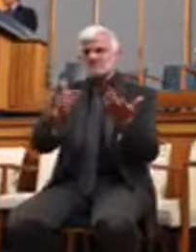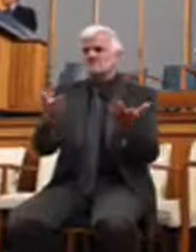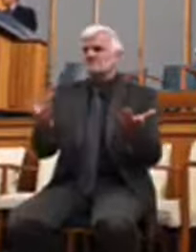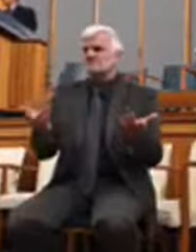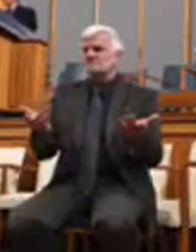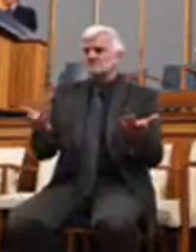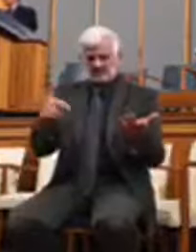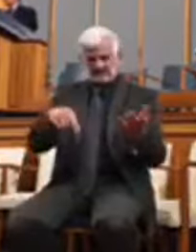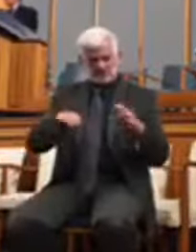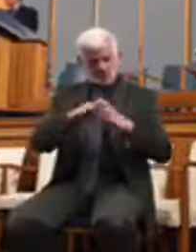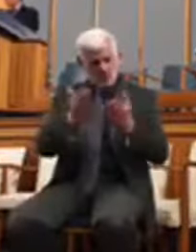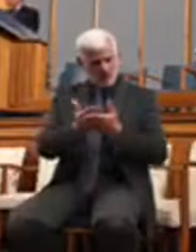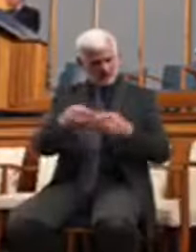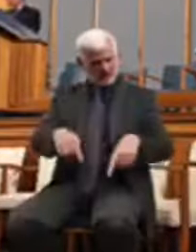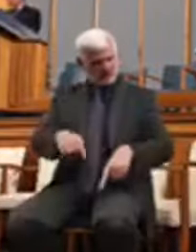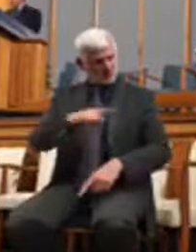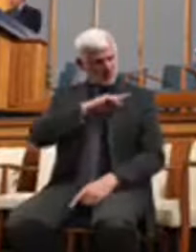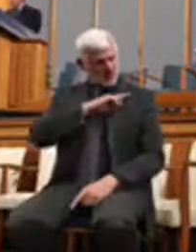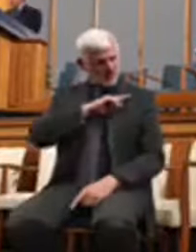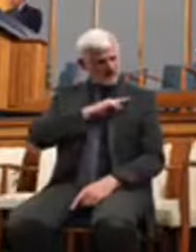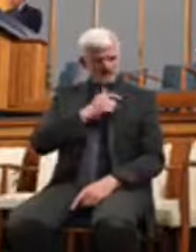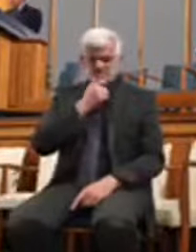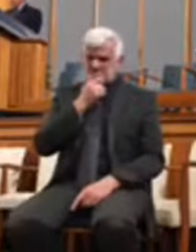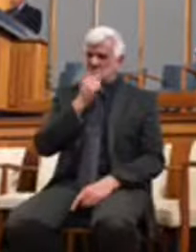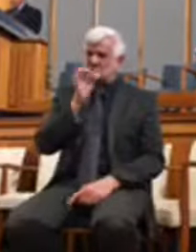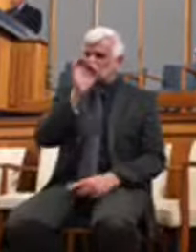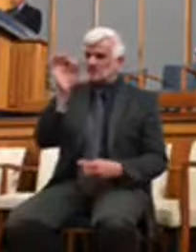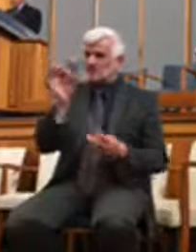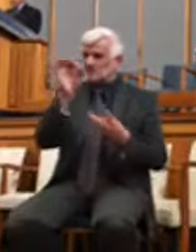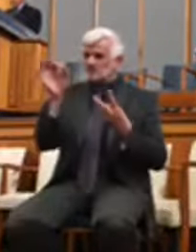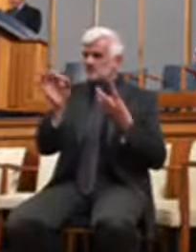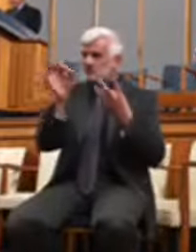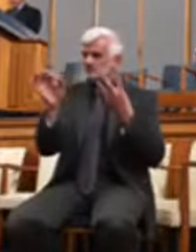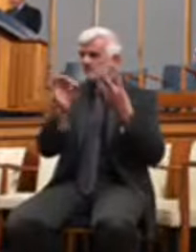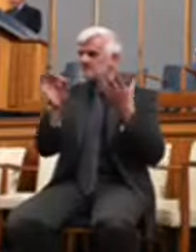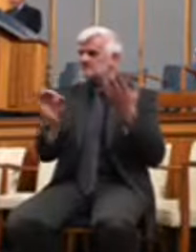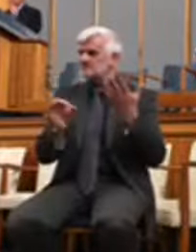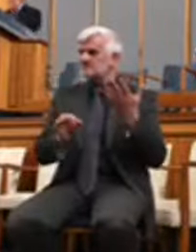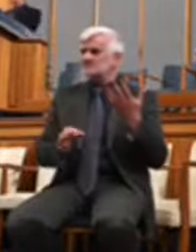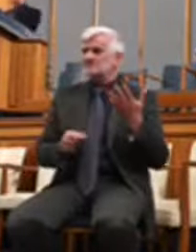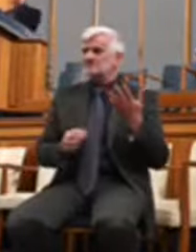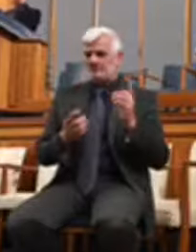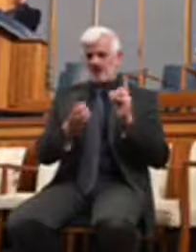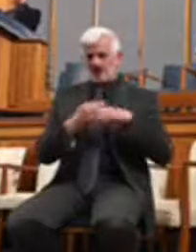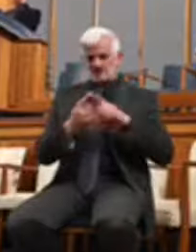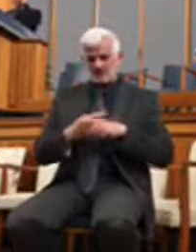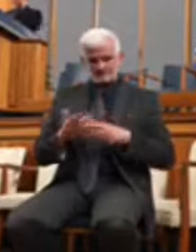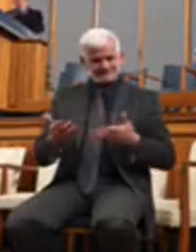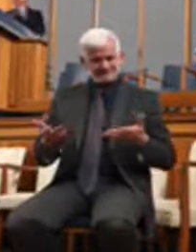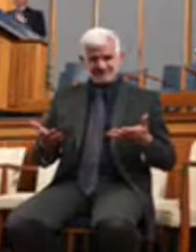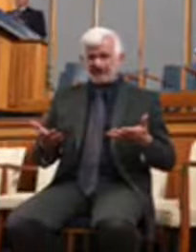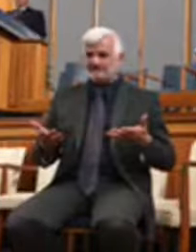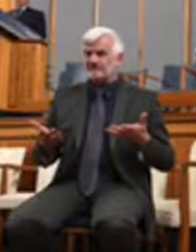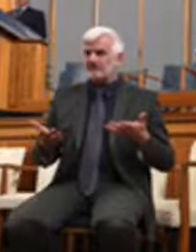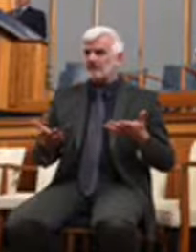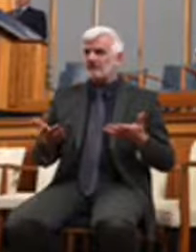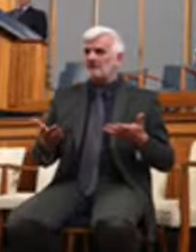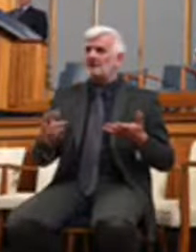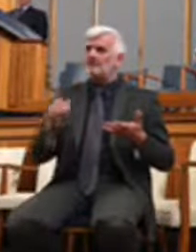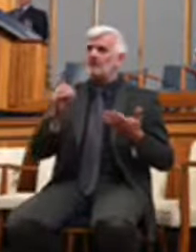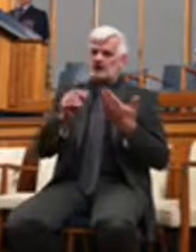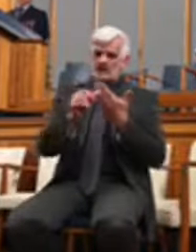this world? So these are important questions. And the Bible says, if we